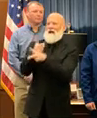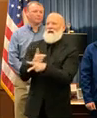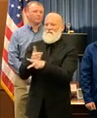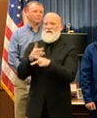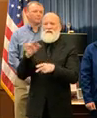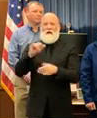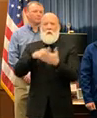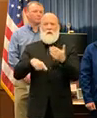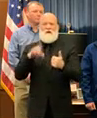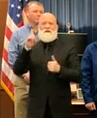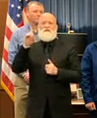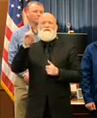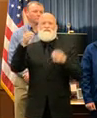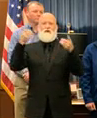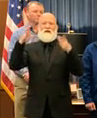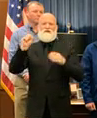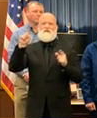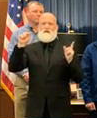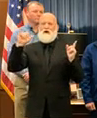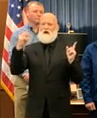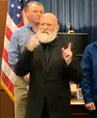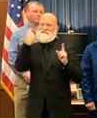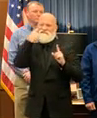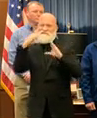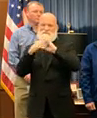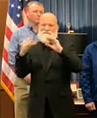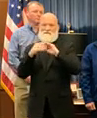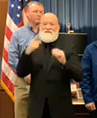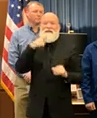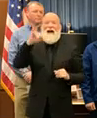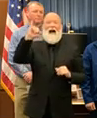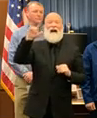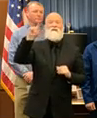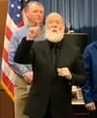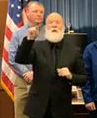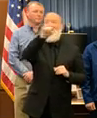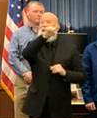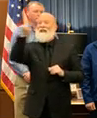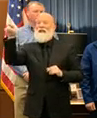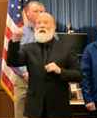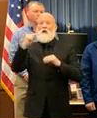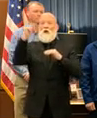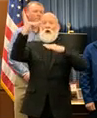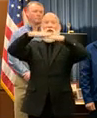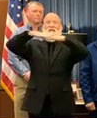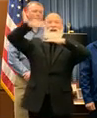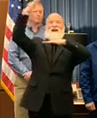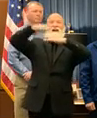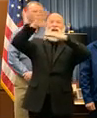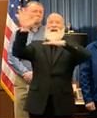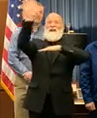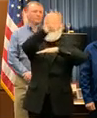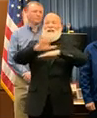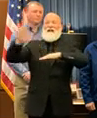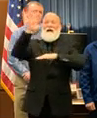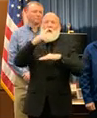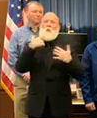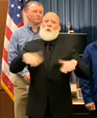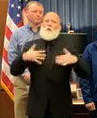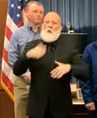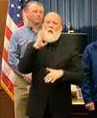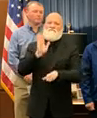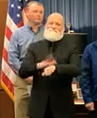of I-20, potential icing, not a snow event, potentially icing, which just creates all kind of issues out